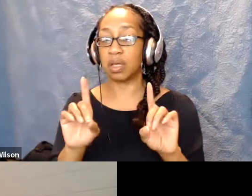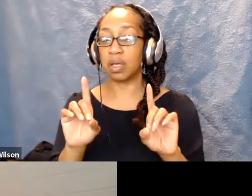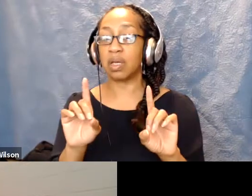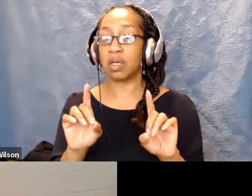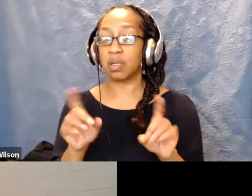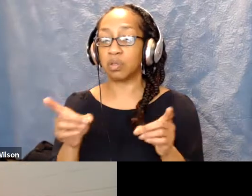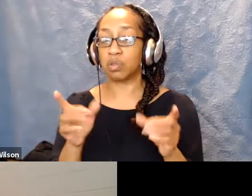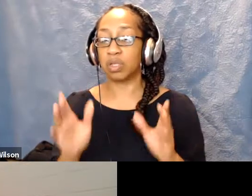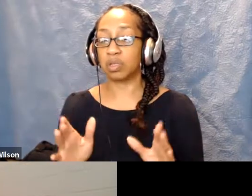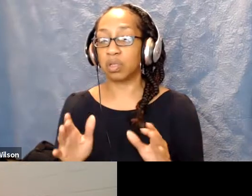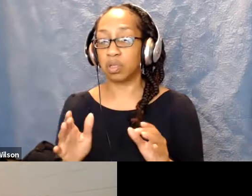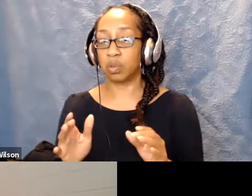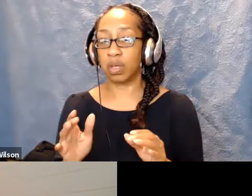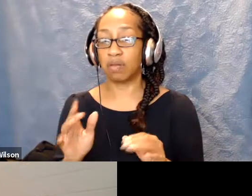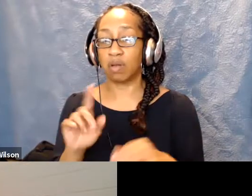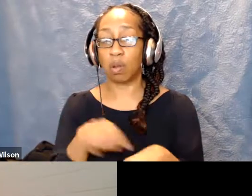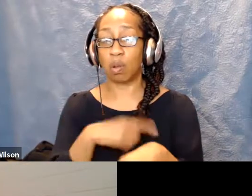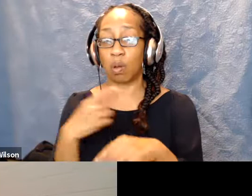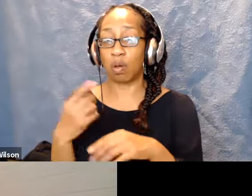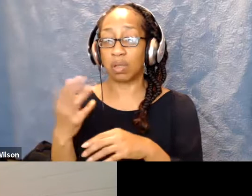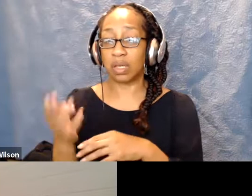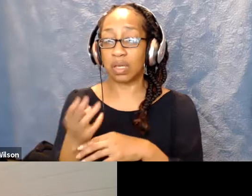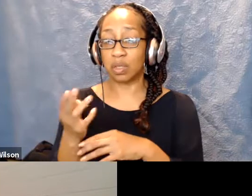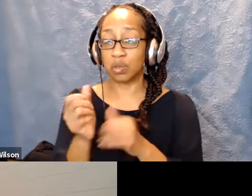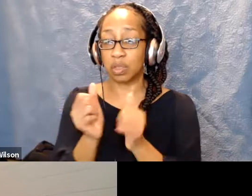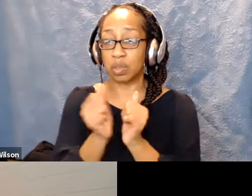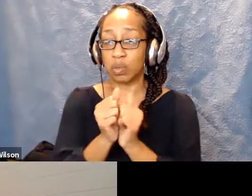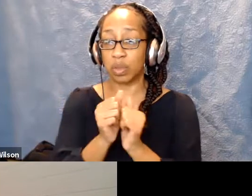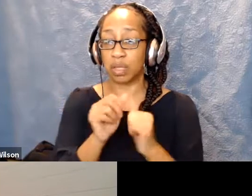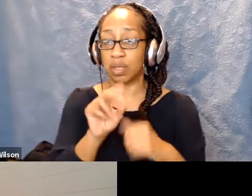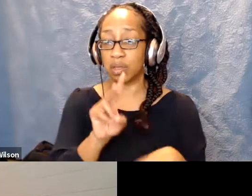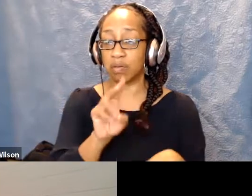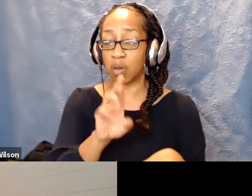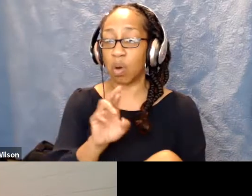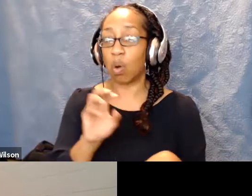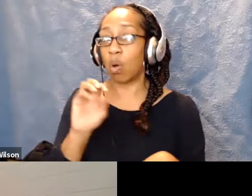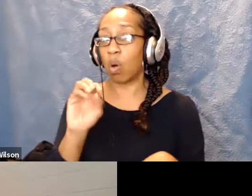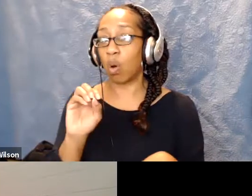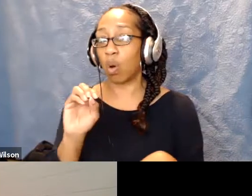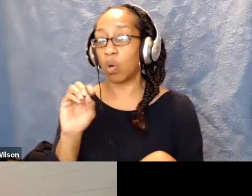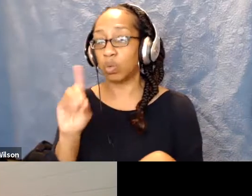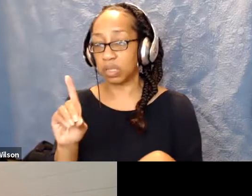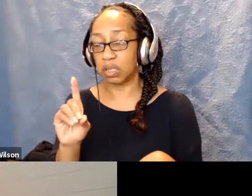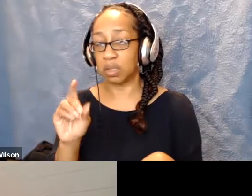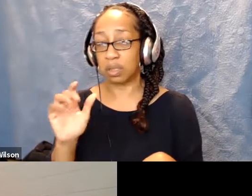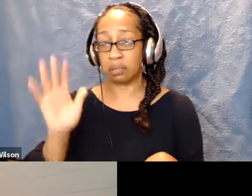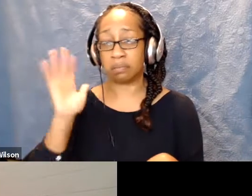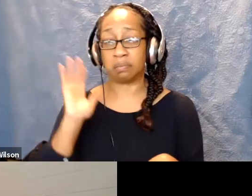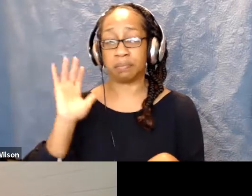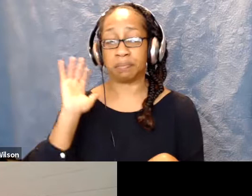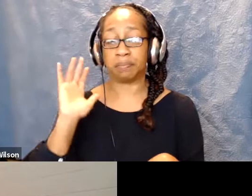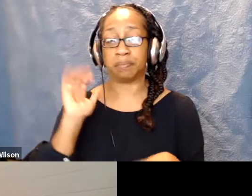has a long history with Voc Rehab or OOD. Years and years ago,